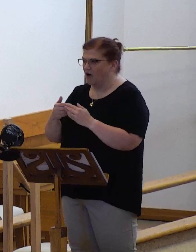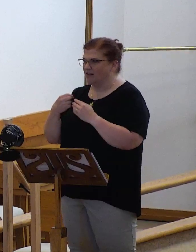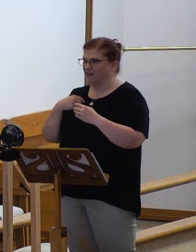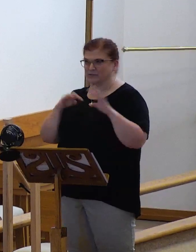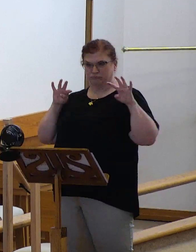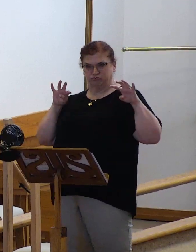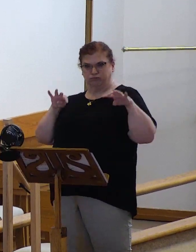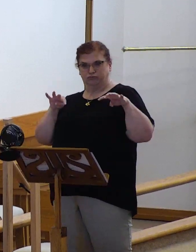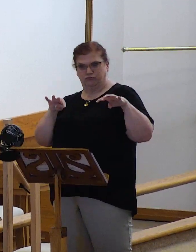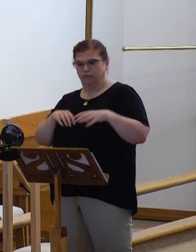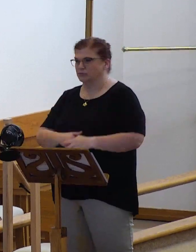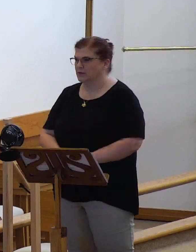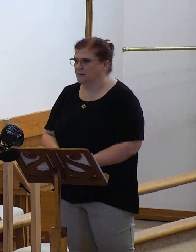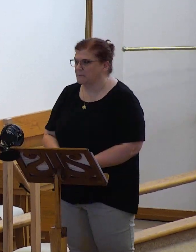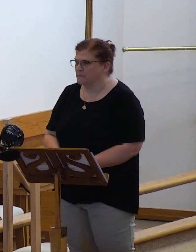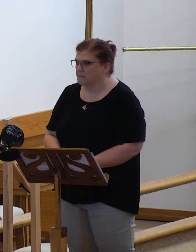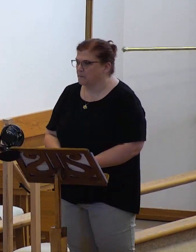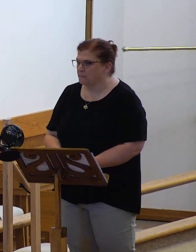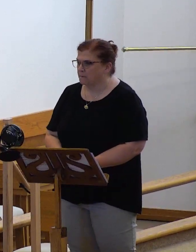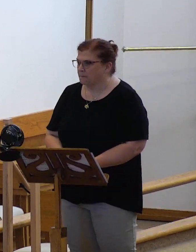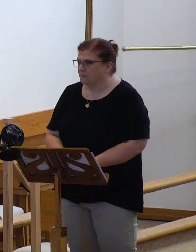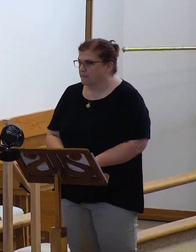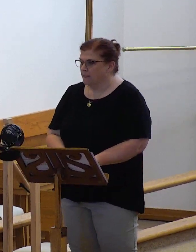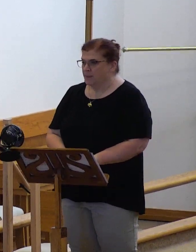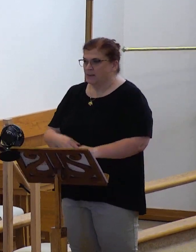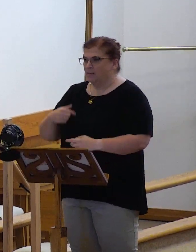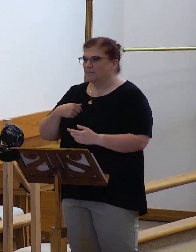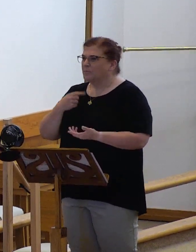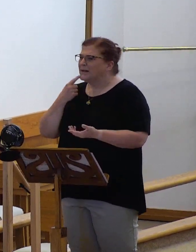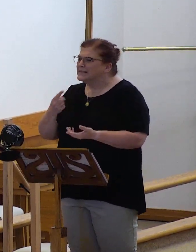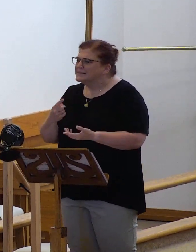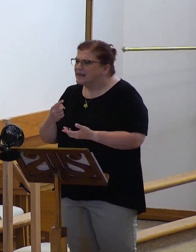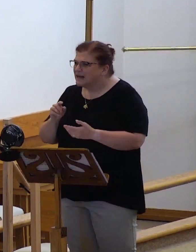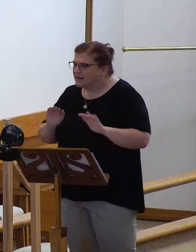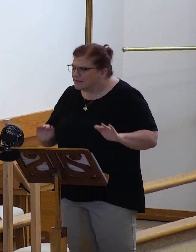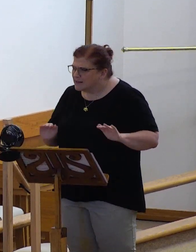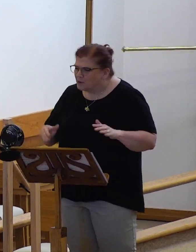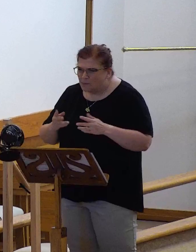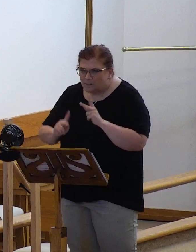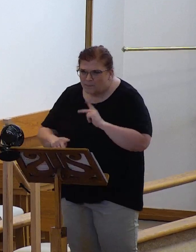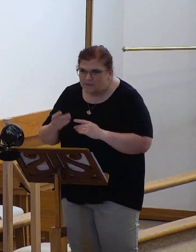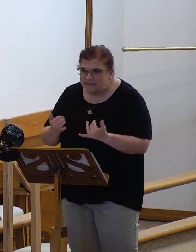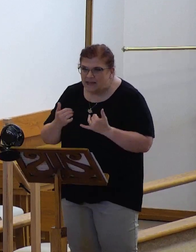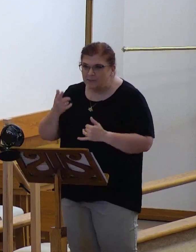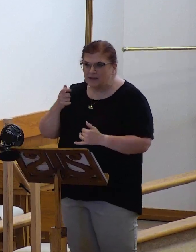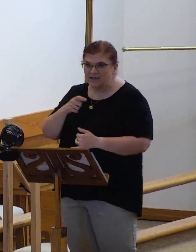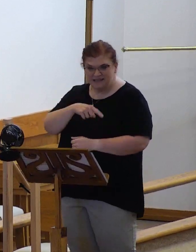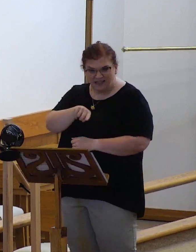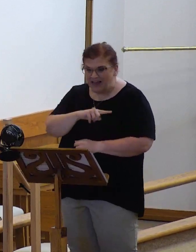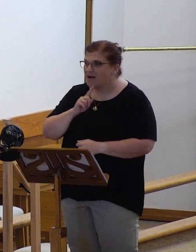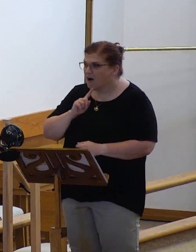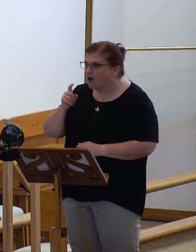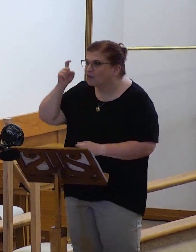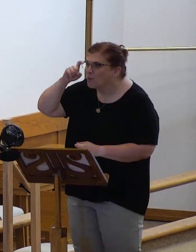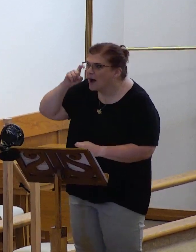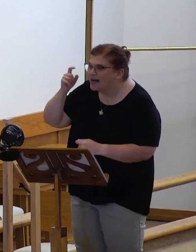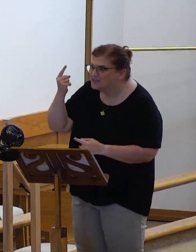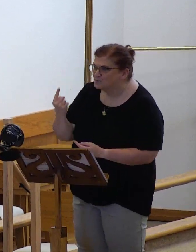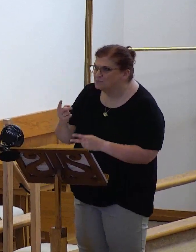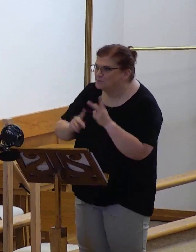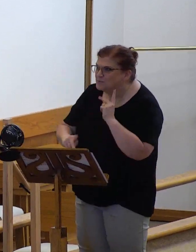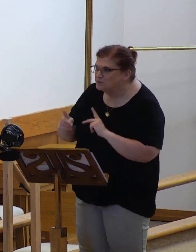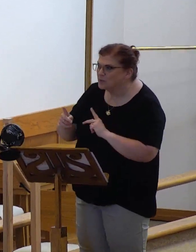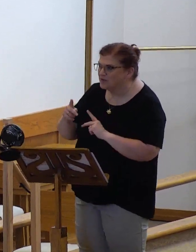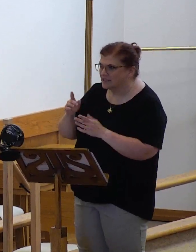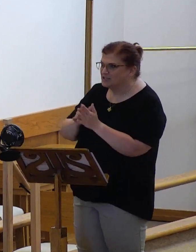paying attention to them. Well, I mention these little ones today because they are the wise ones that Jesus speaks of